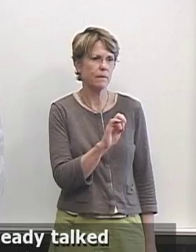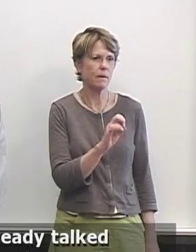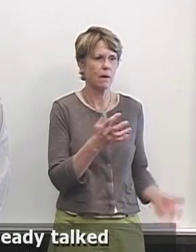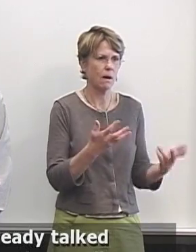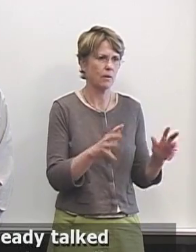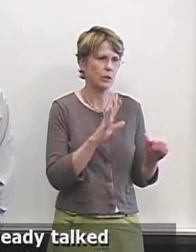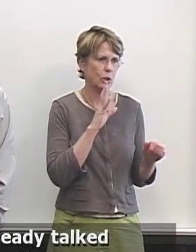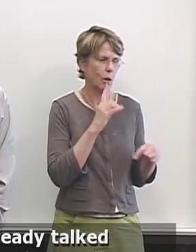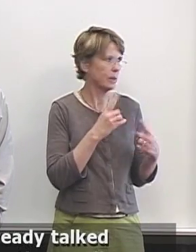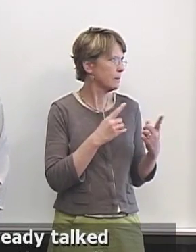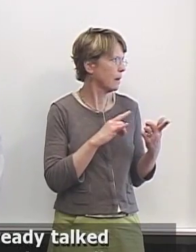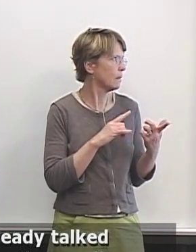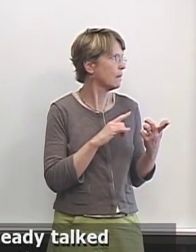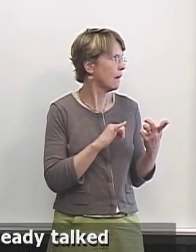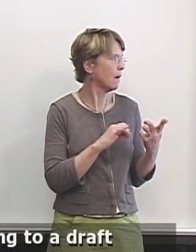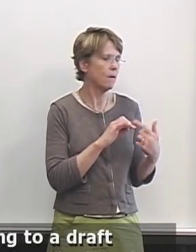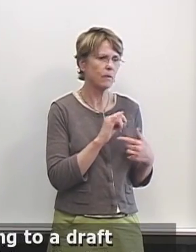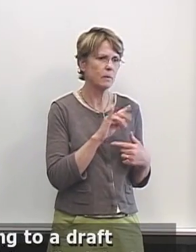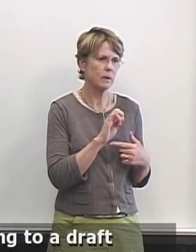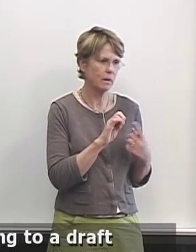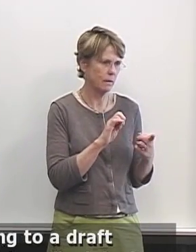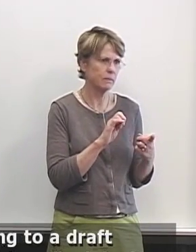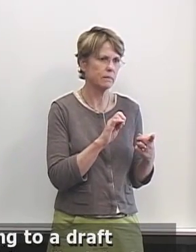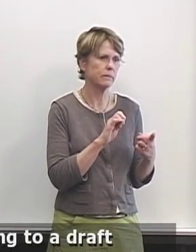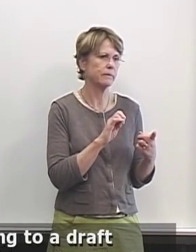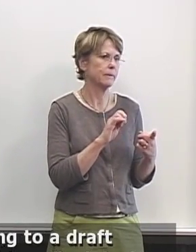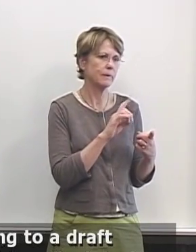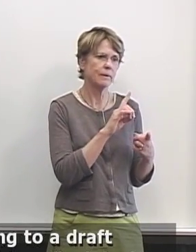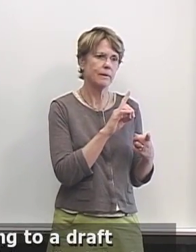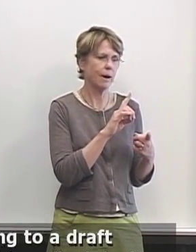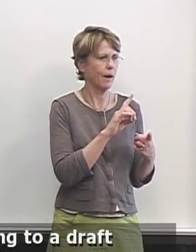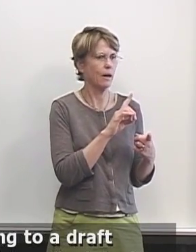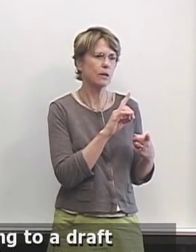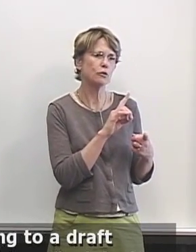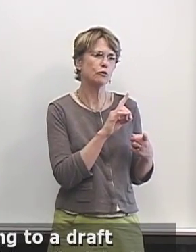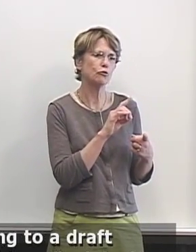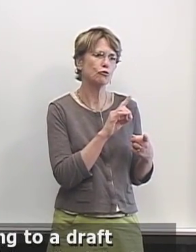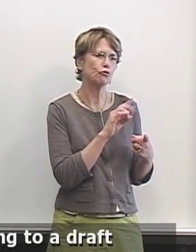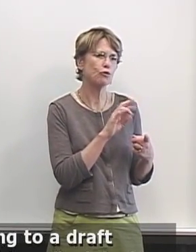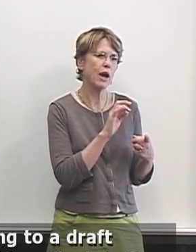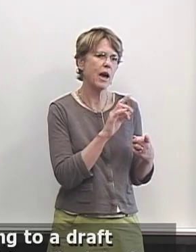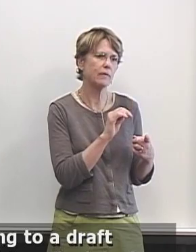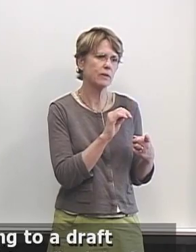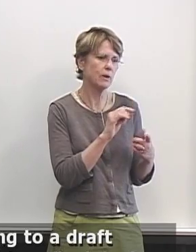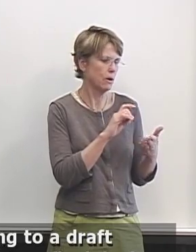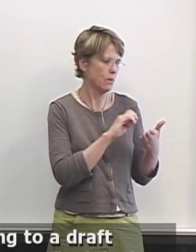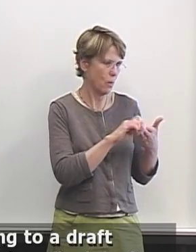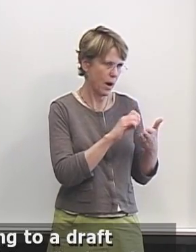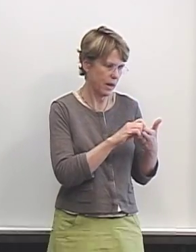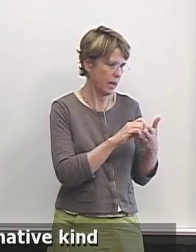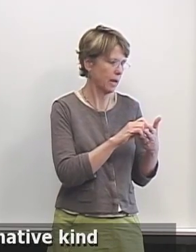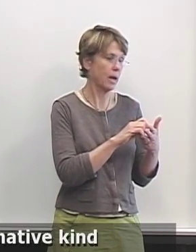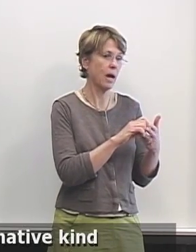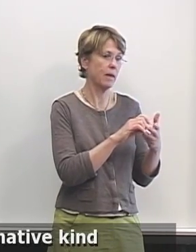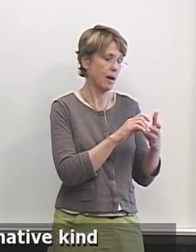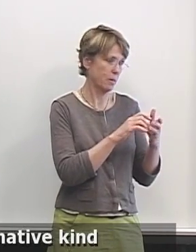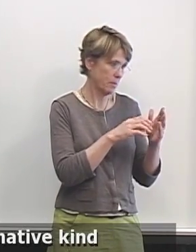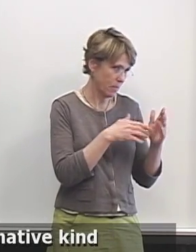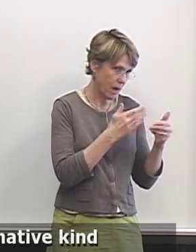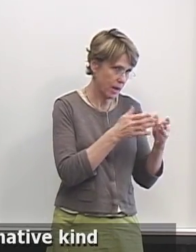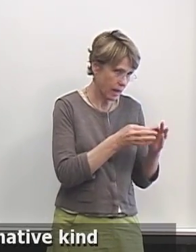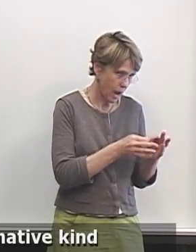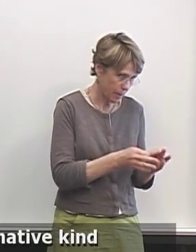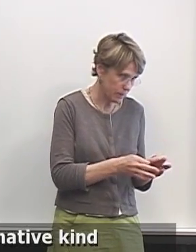about formative, really responding to a draft that will lead to a final draft is a formative